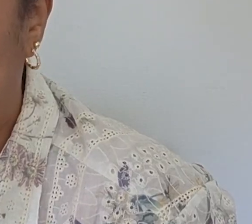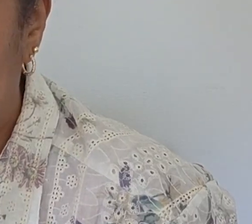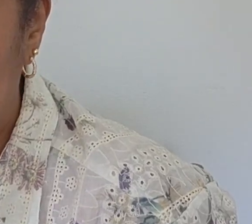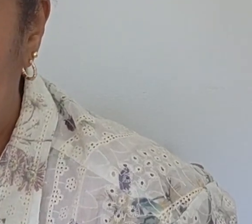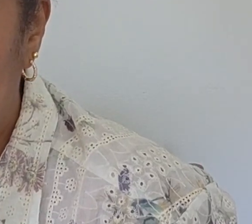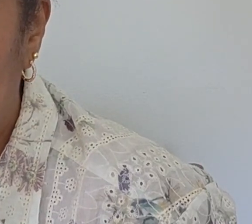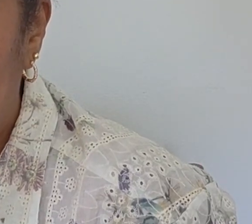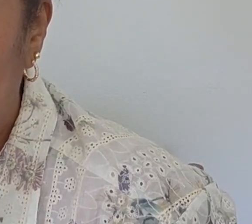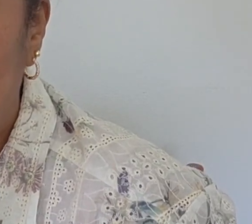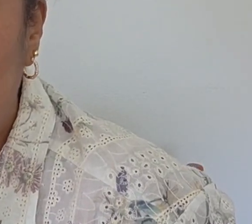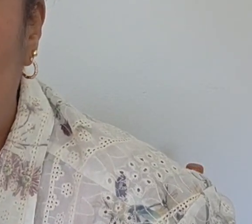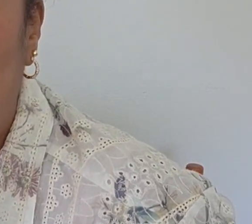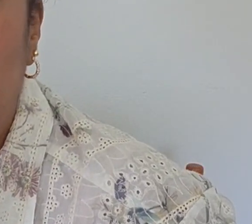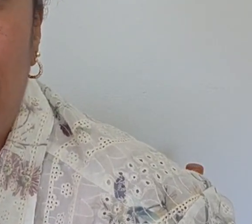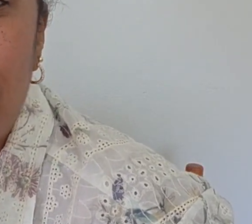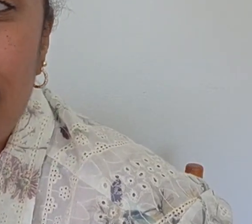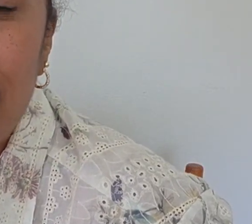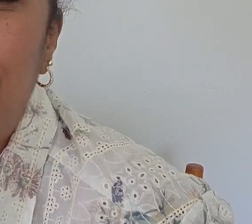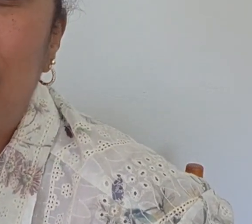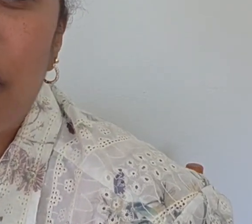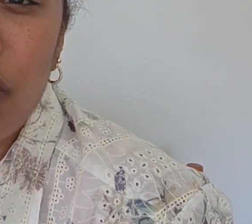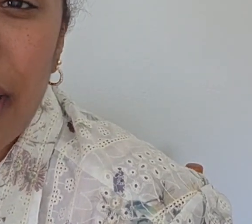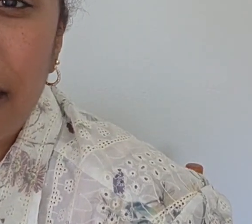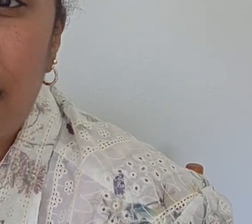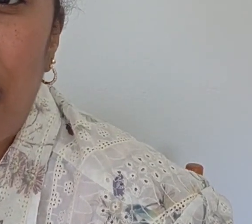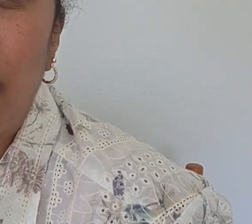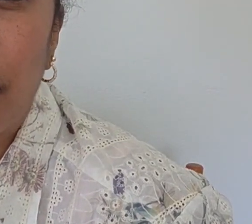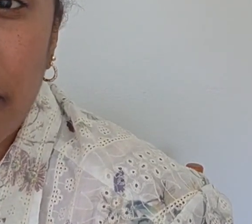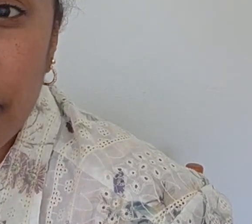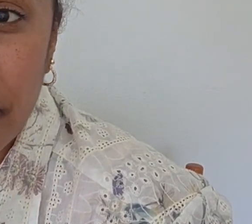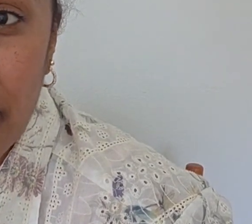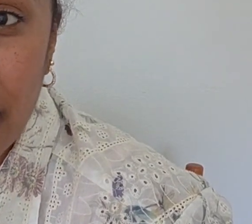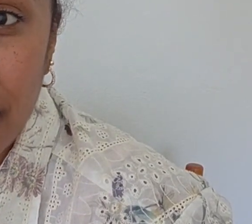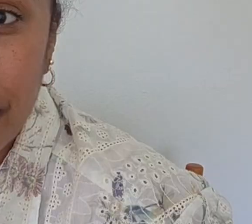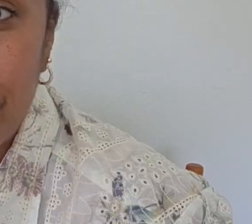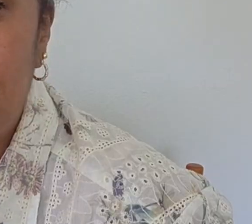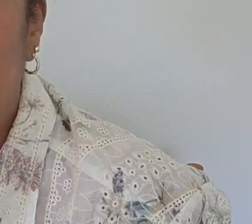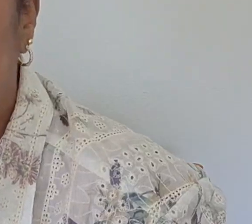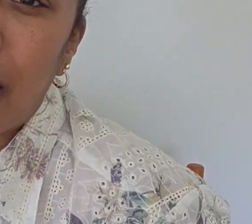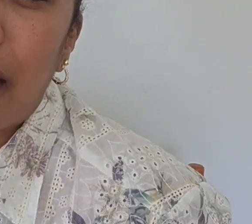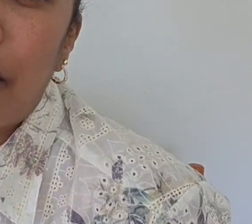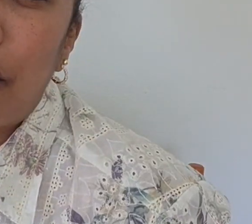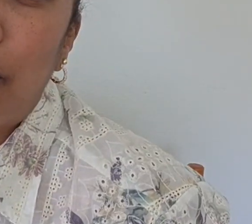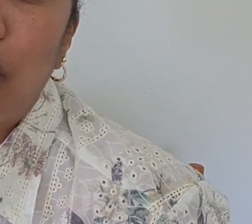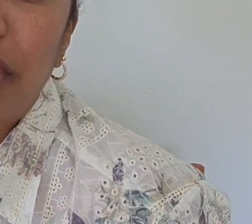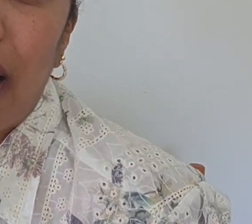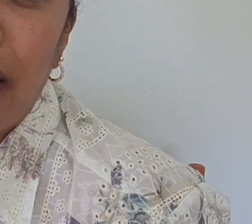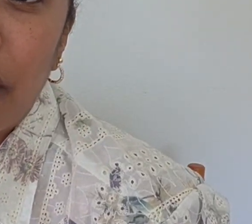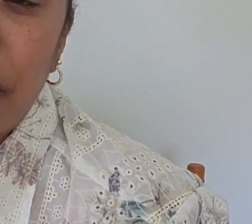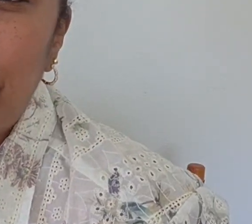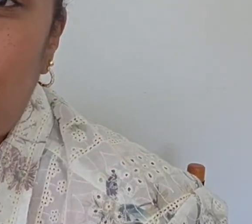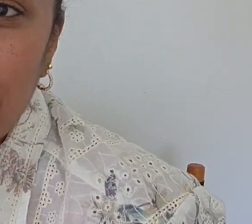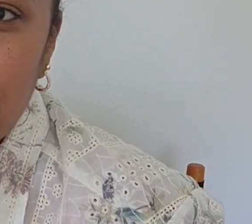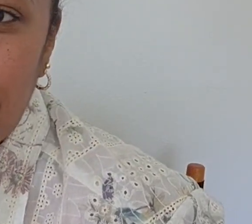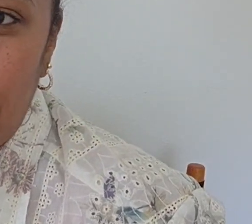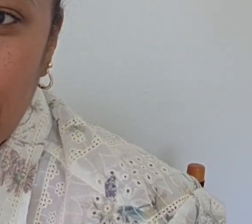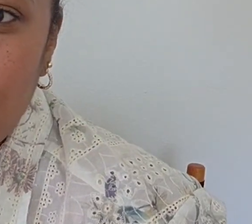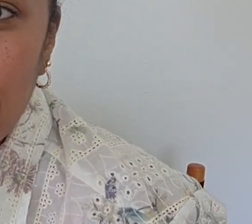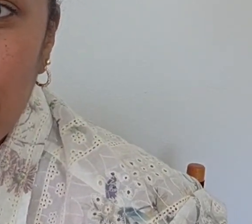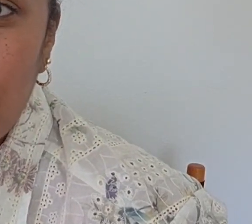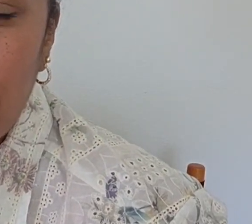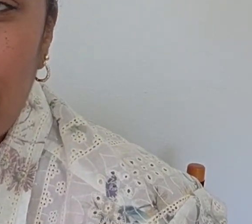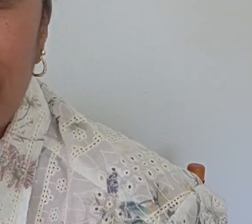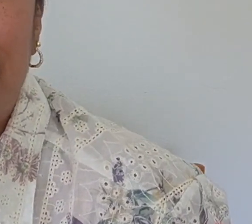American dynasty built on the legacy of civil rights and freedom fighting. The more time that we spend with this